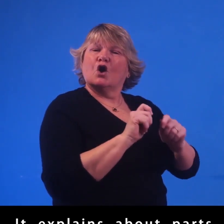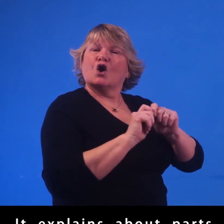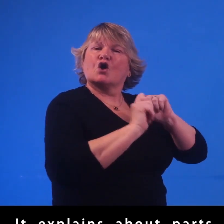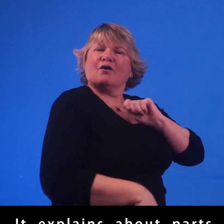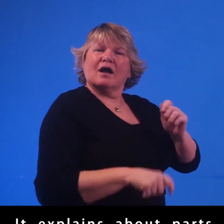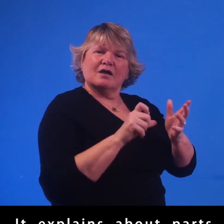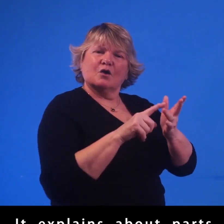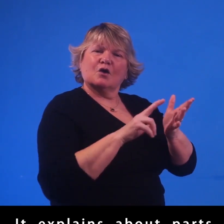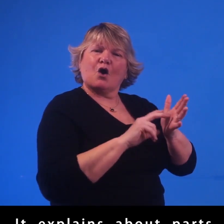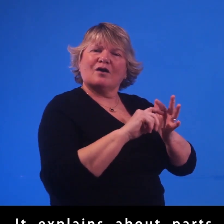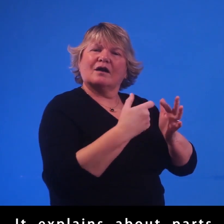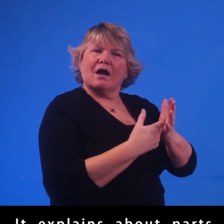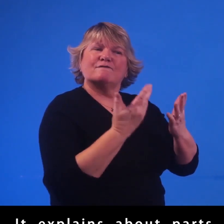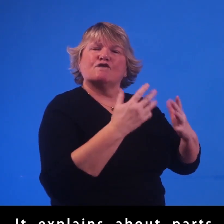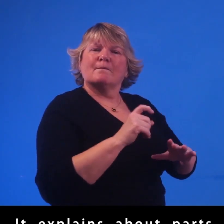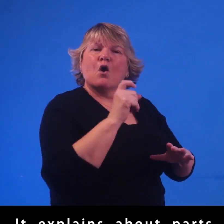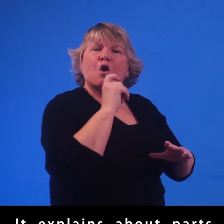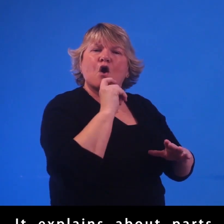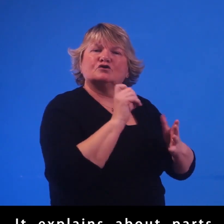The conker from a horse chestnut tree,